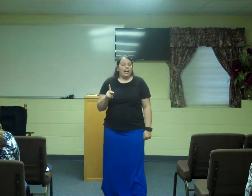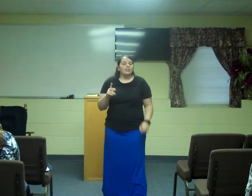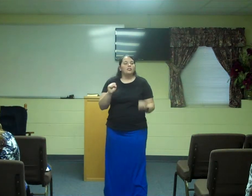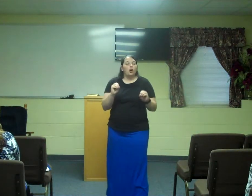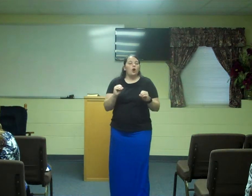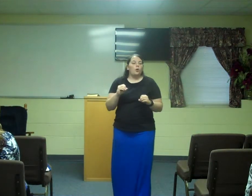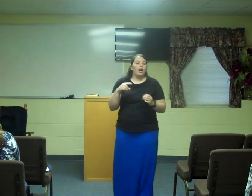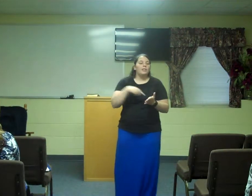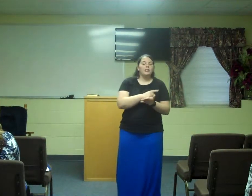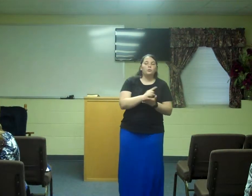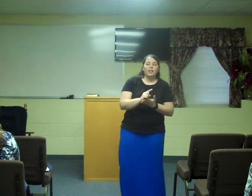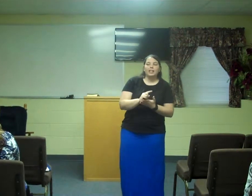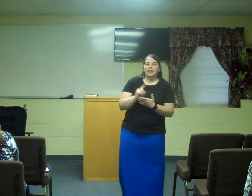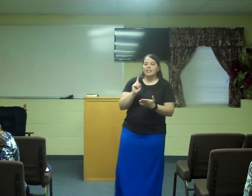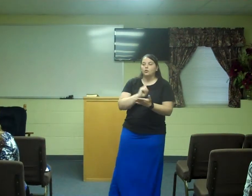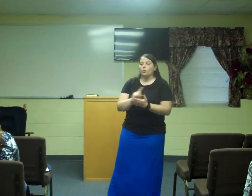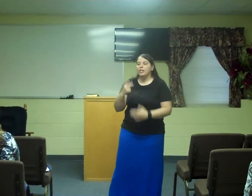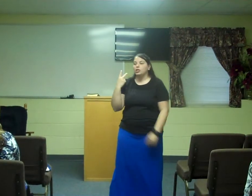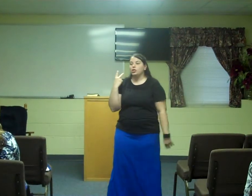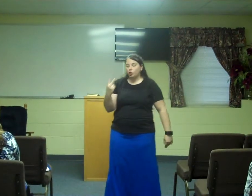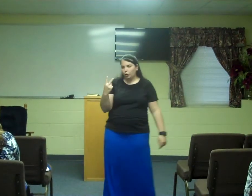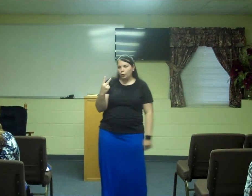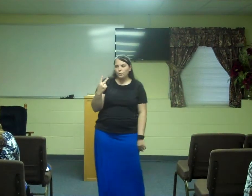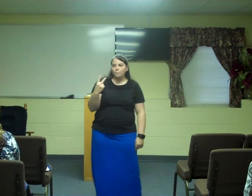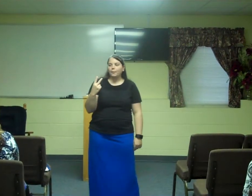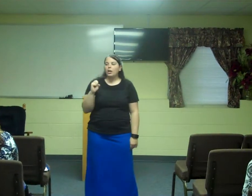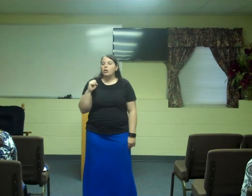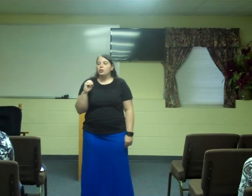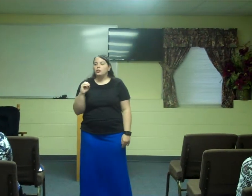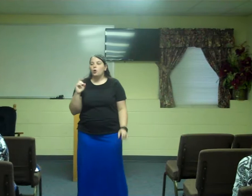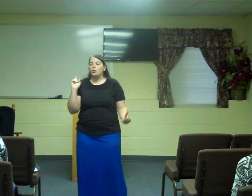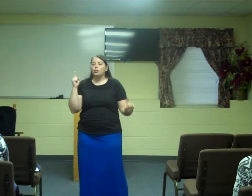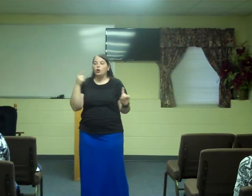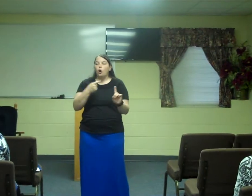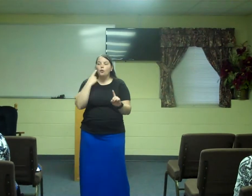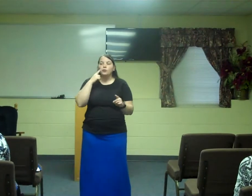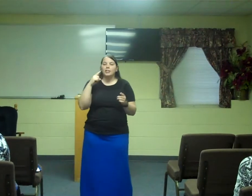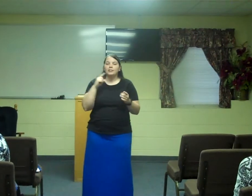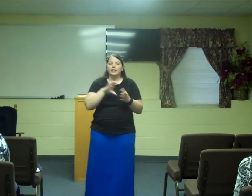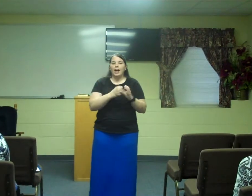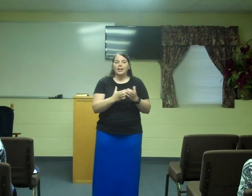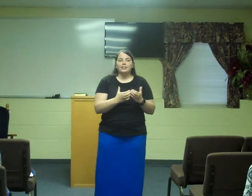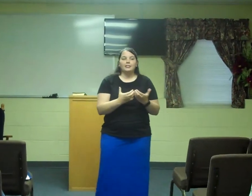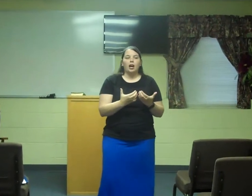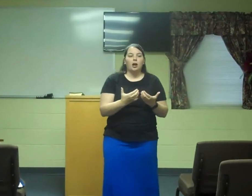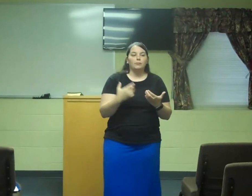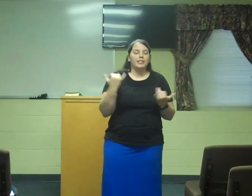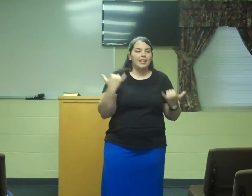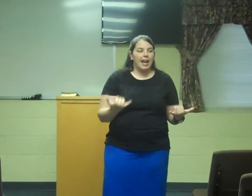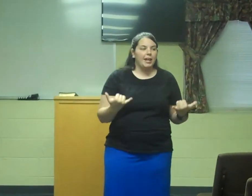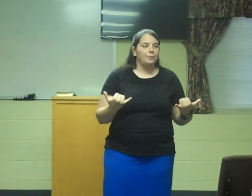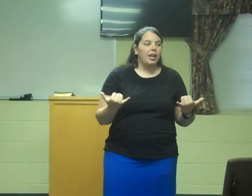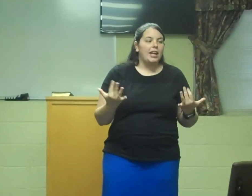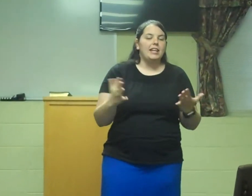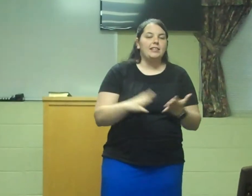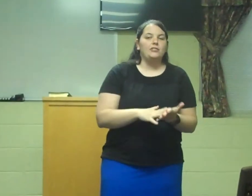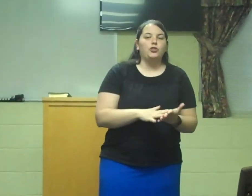Okay, so this week is week 2. So the goal for this class today is